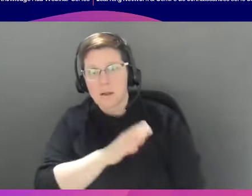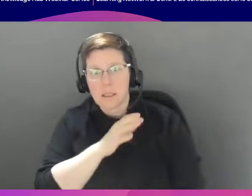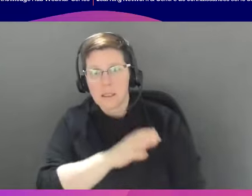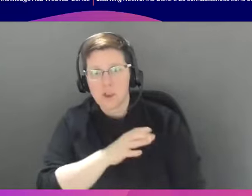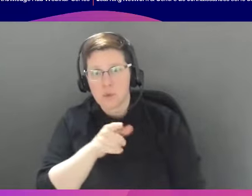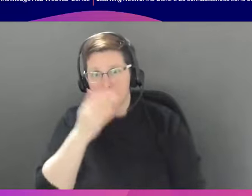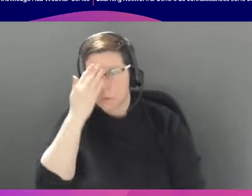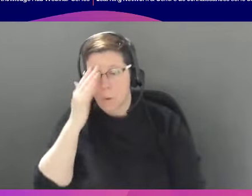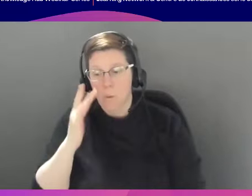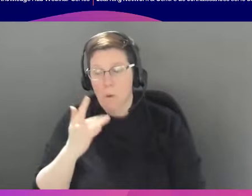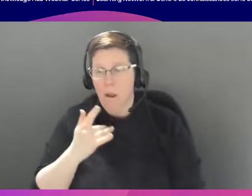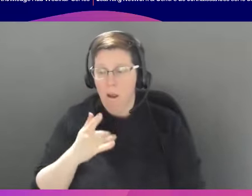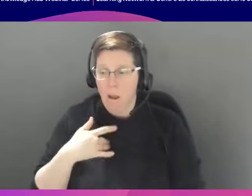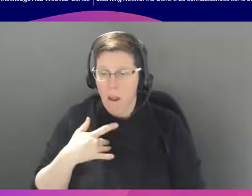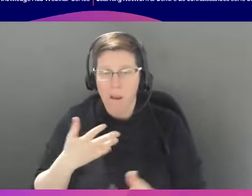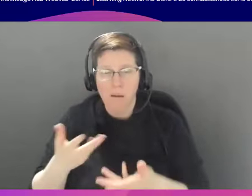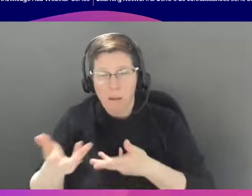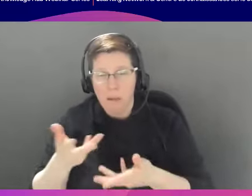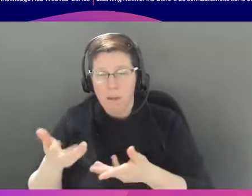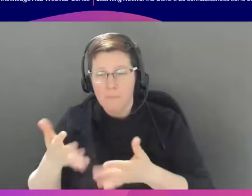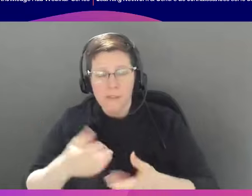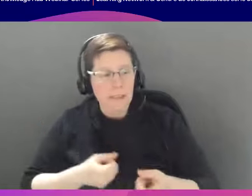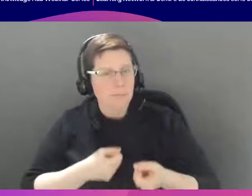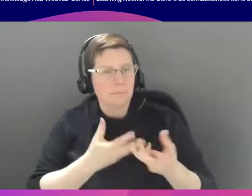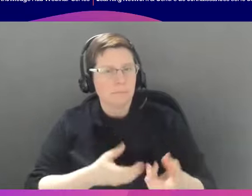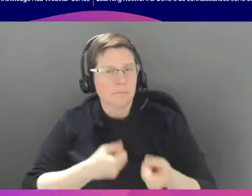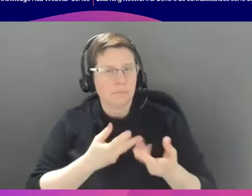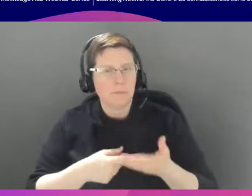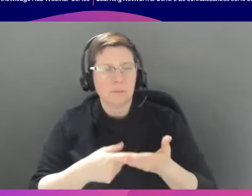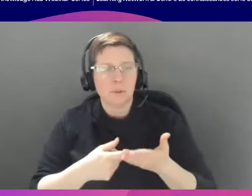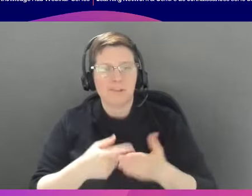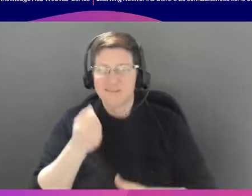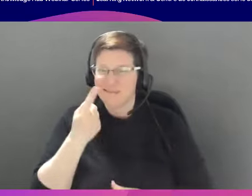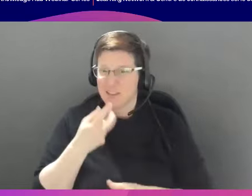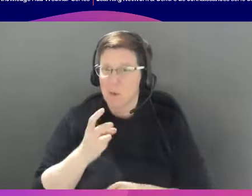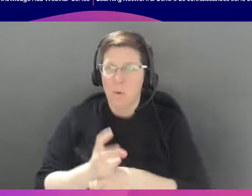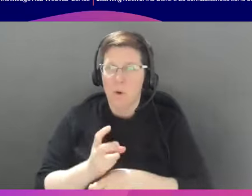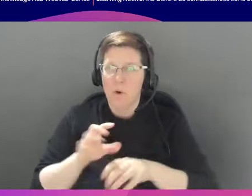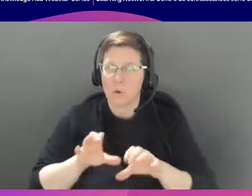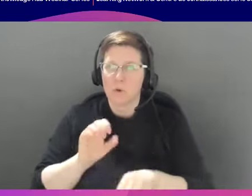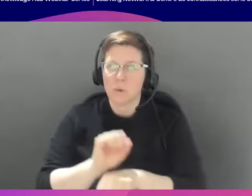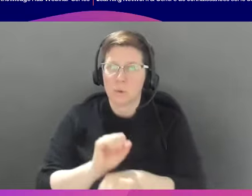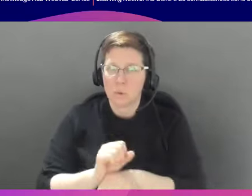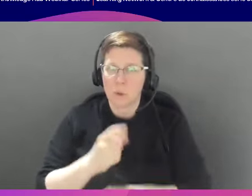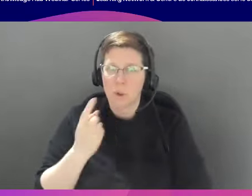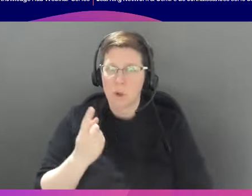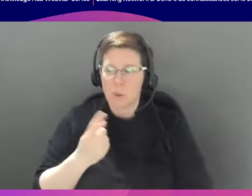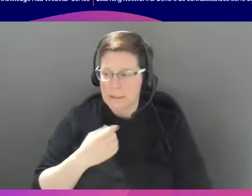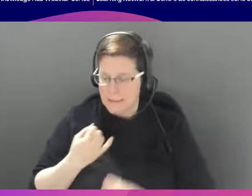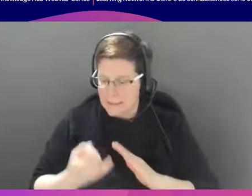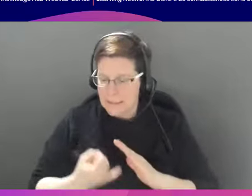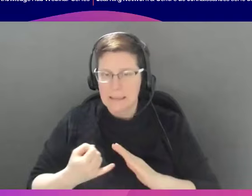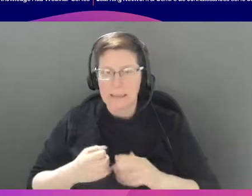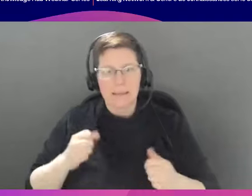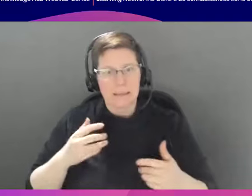you can debrief about these things. Again, it's so hard to do this work alone. It's isolating, it's scary, it is